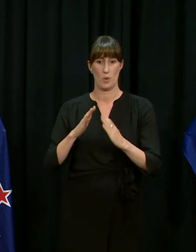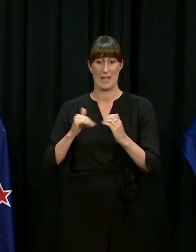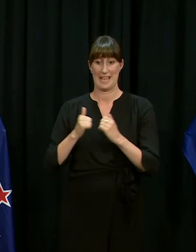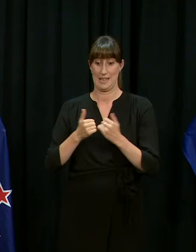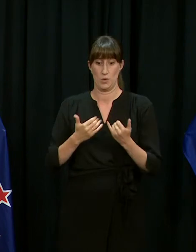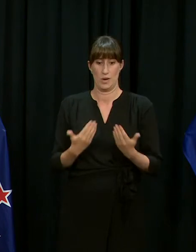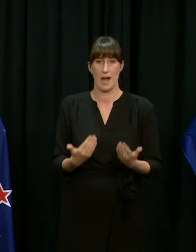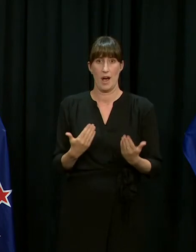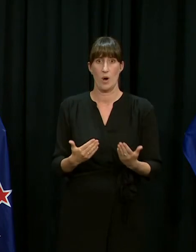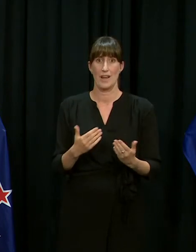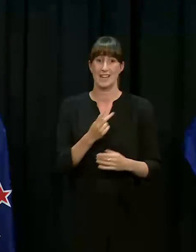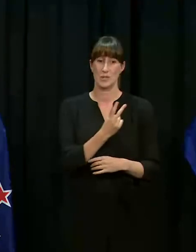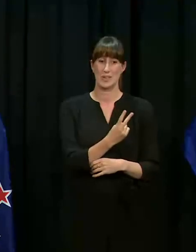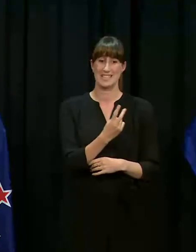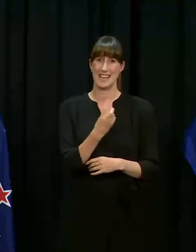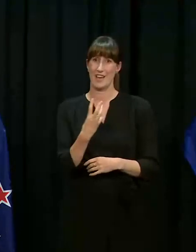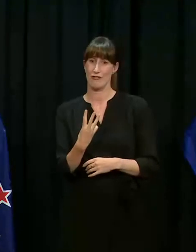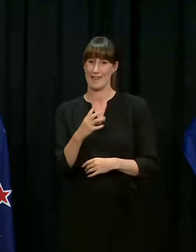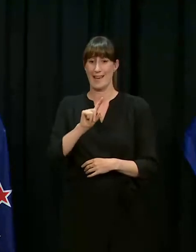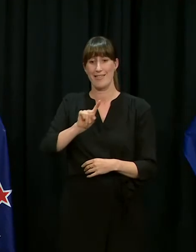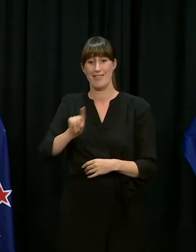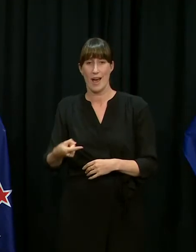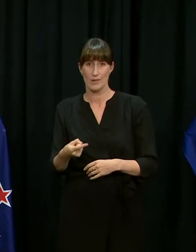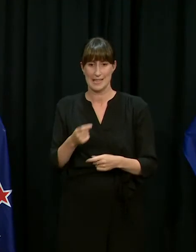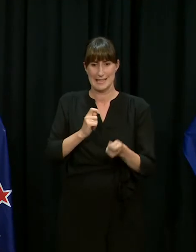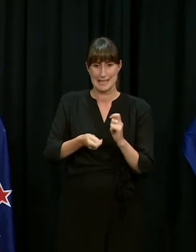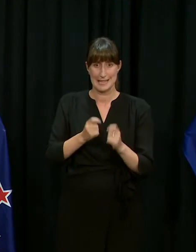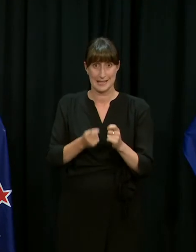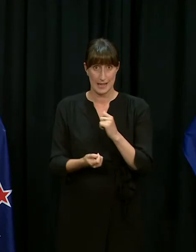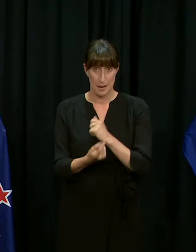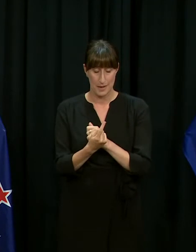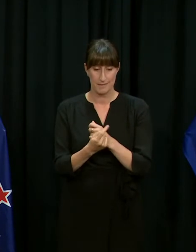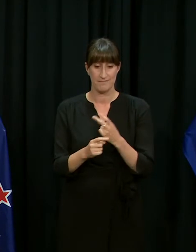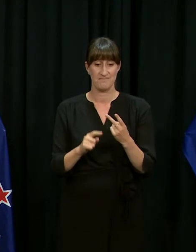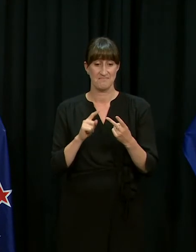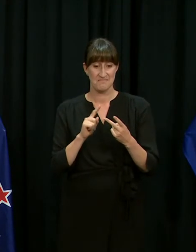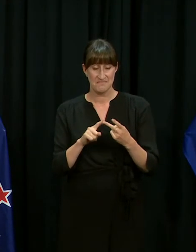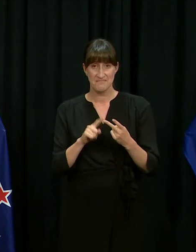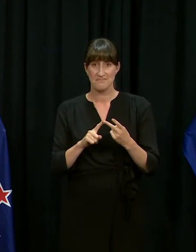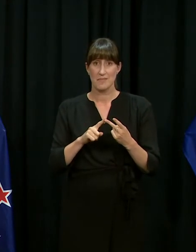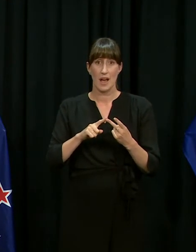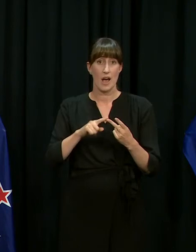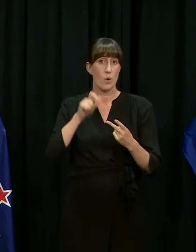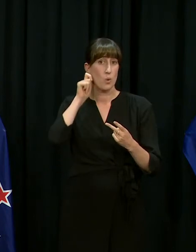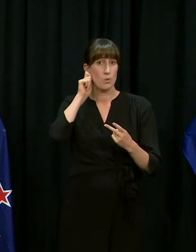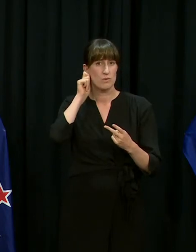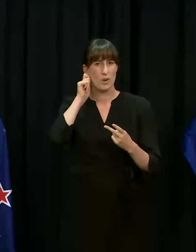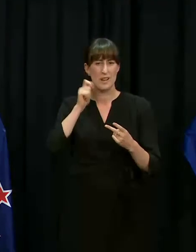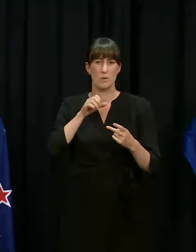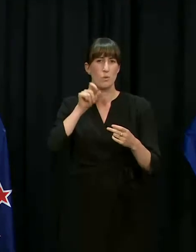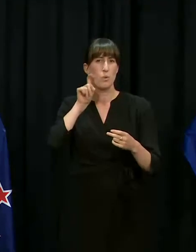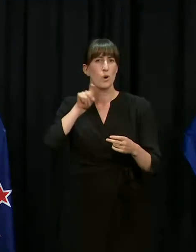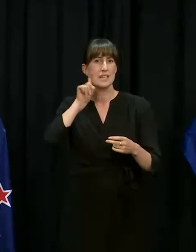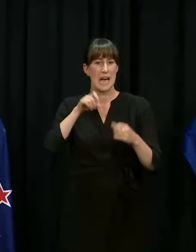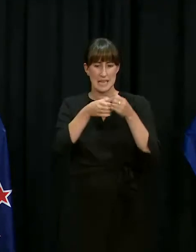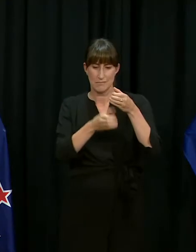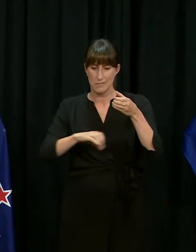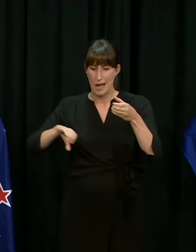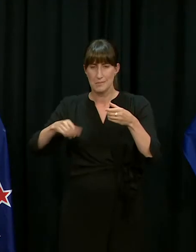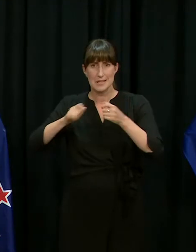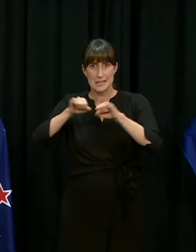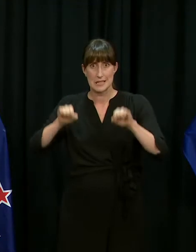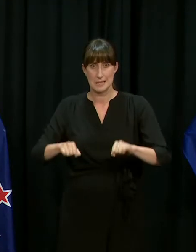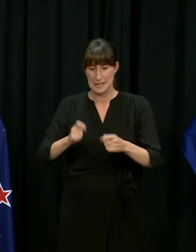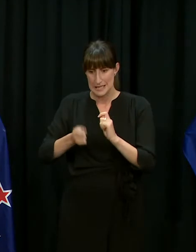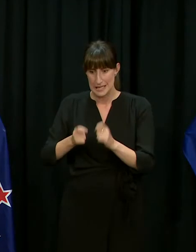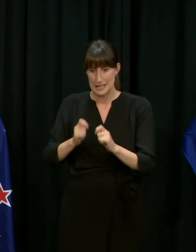tests that have gone through. We've also carried out wastewater testing in Auckland, and so far the results we have been negative.